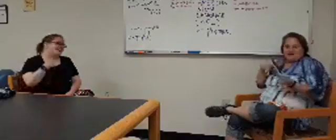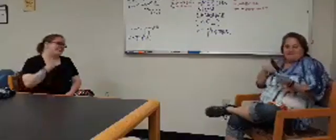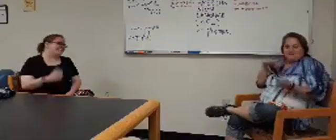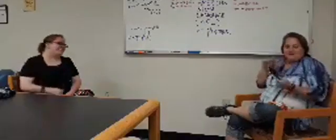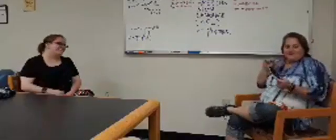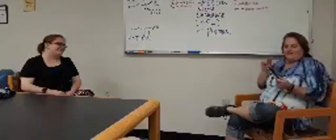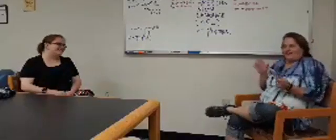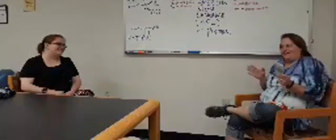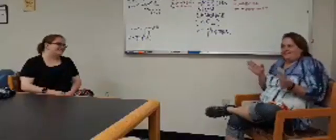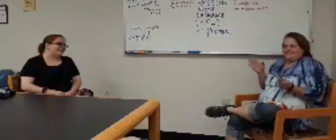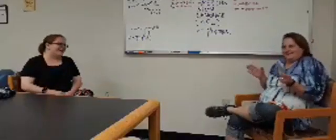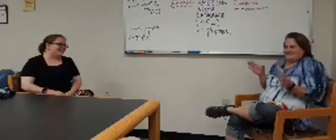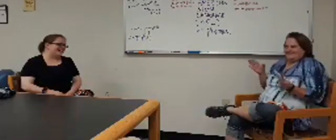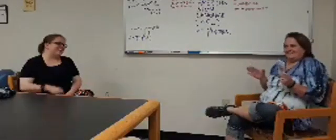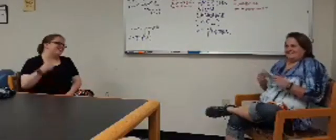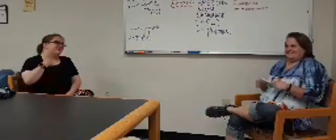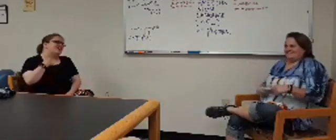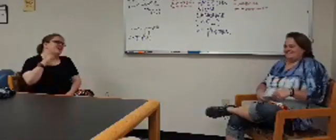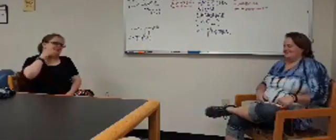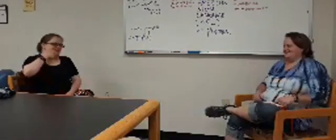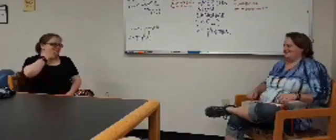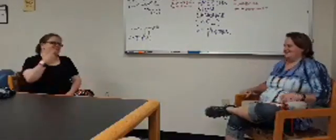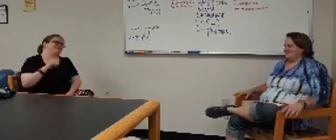an Android. I'm an Apple person.